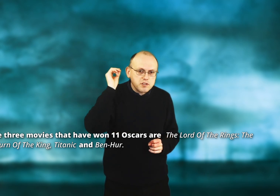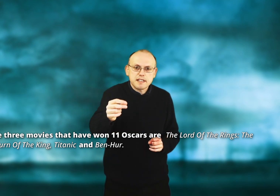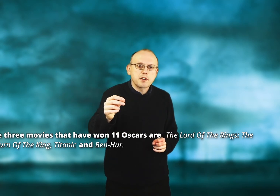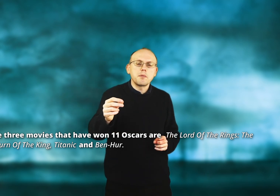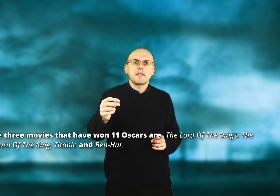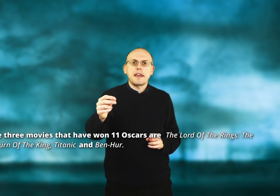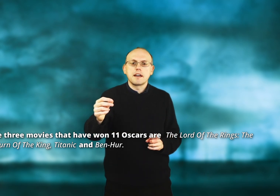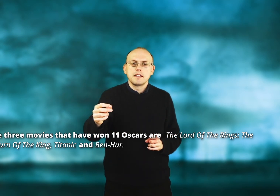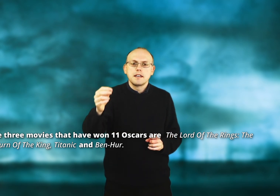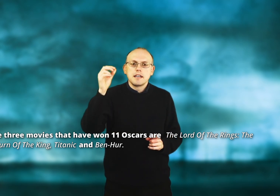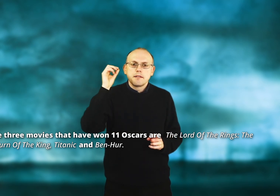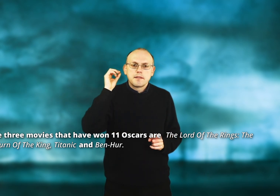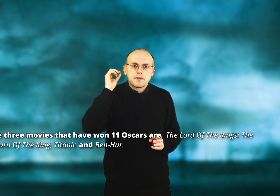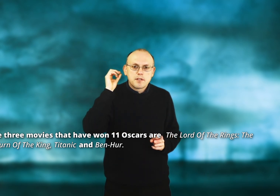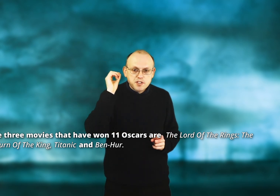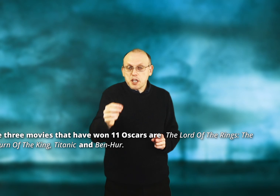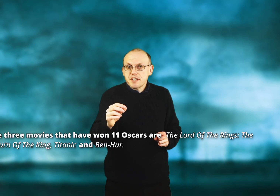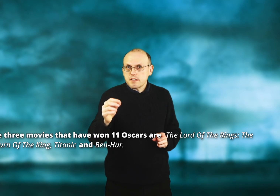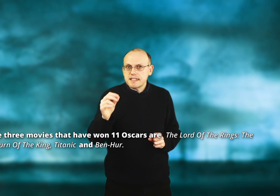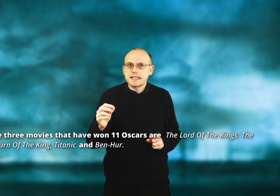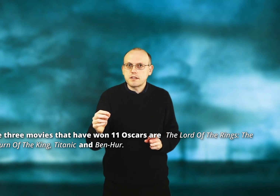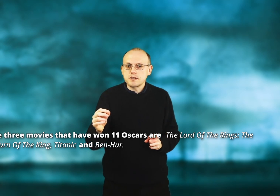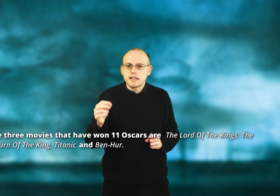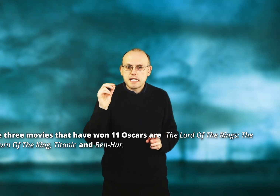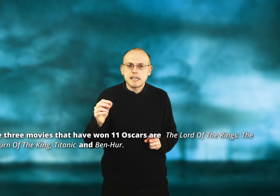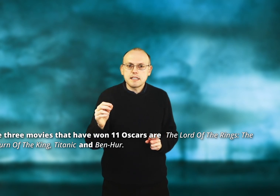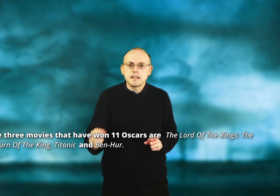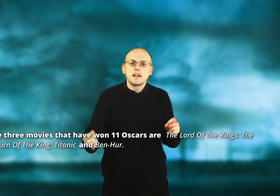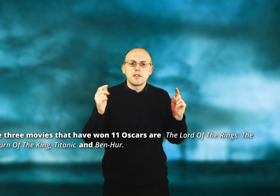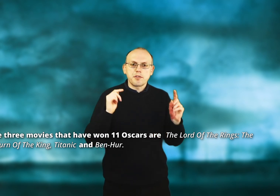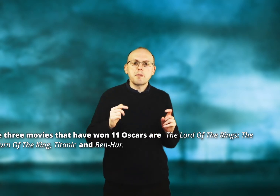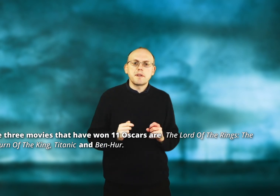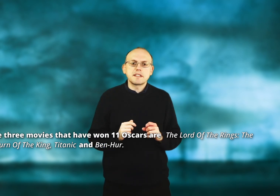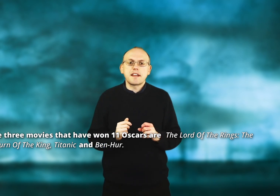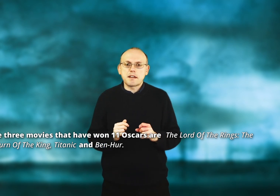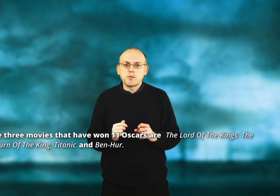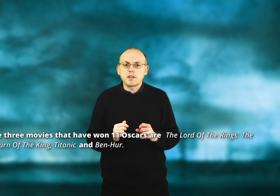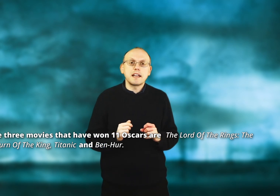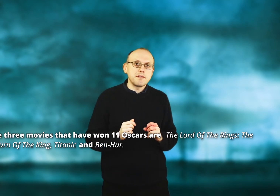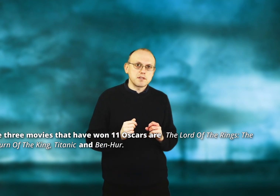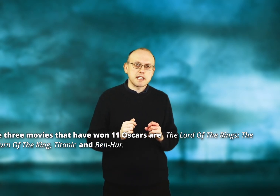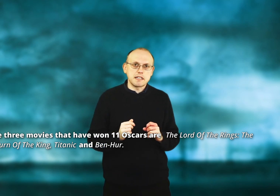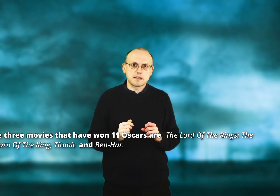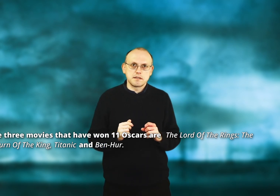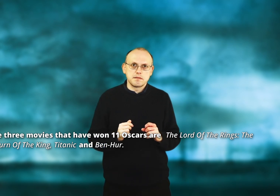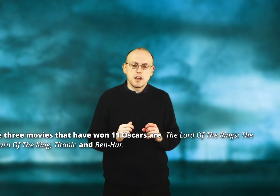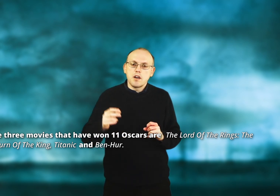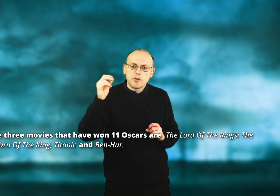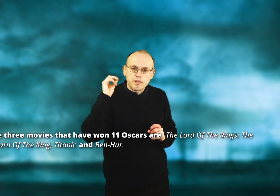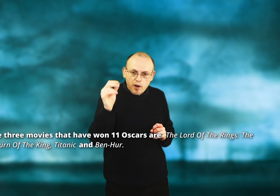have a comma there. The subject of the sentence is the 3 movies that have won 11 Oscars. The verb